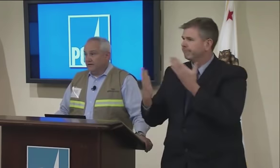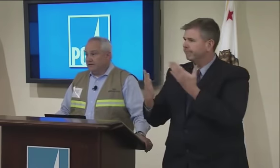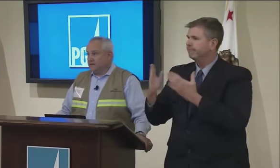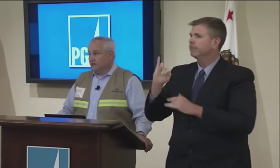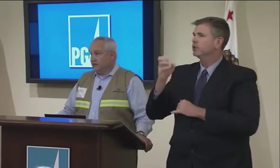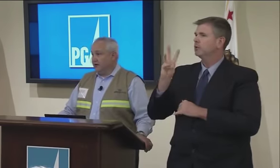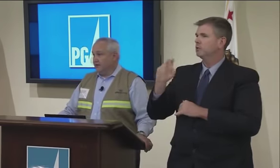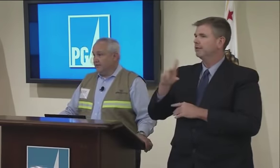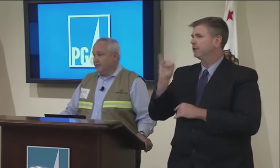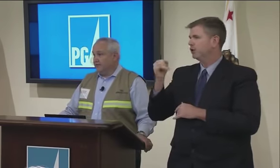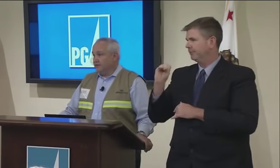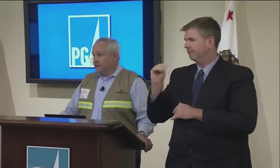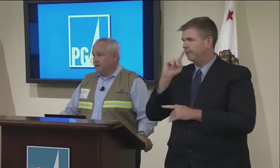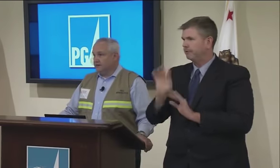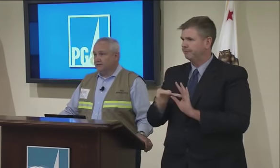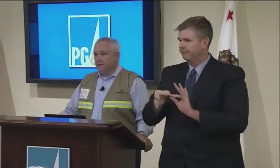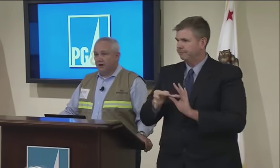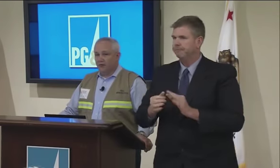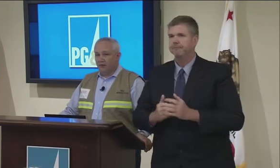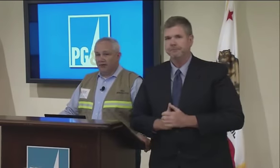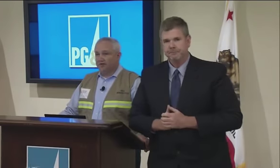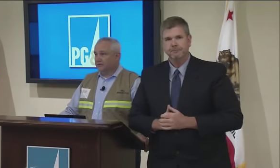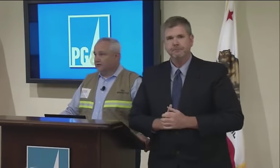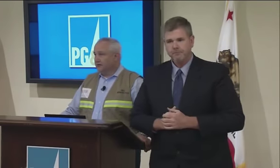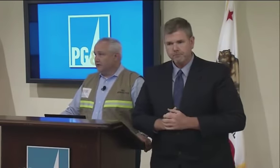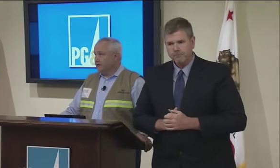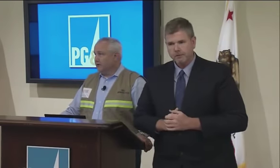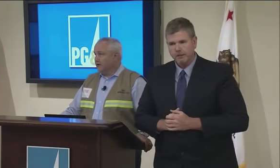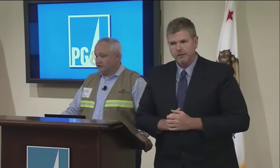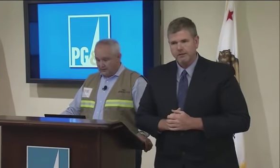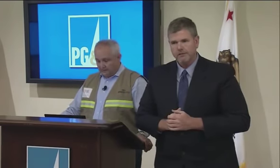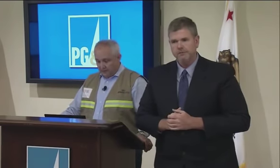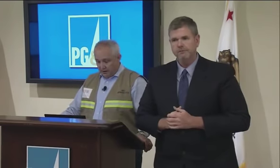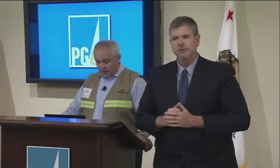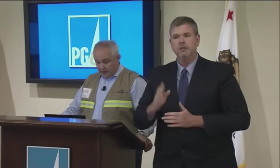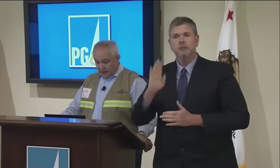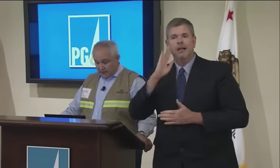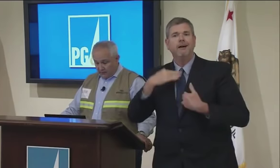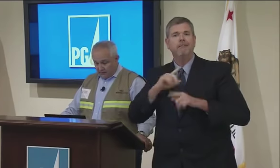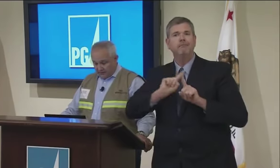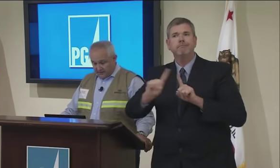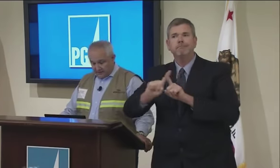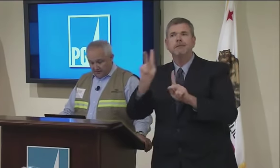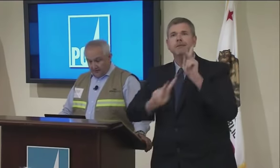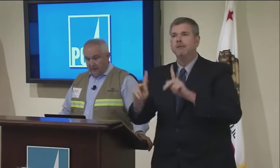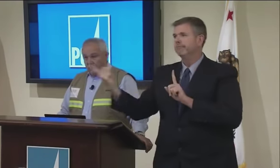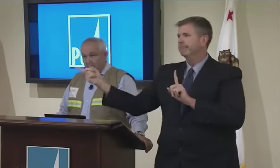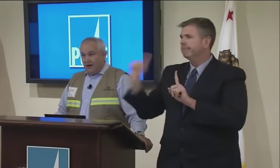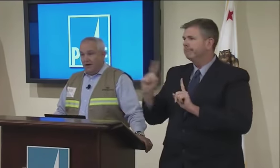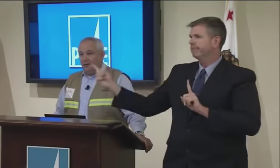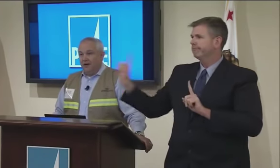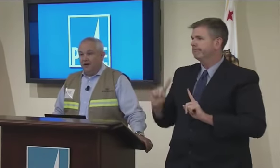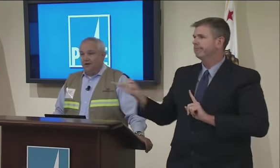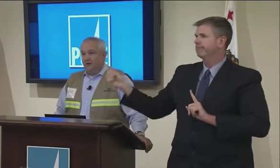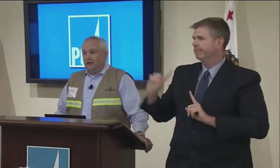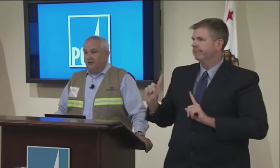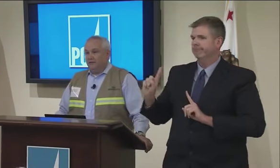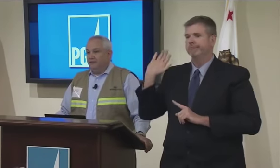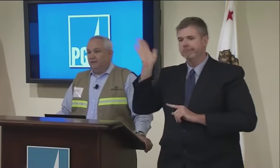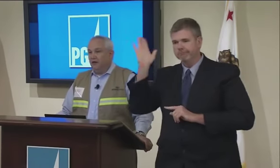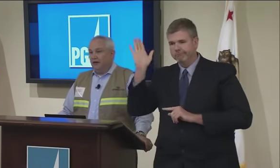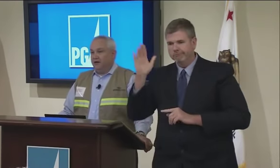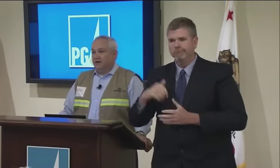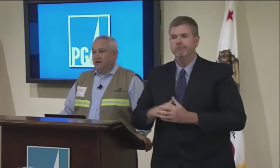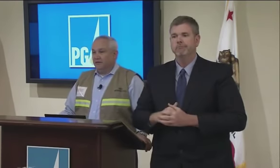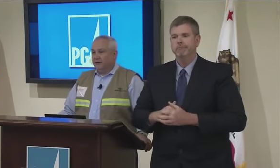previous events, we're going to have a few speakers, some prepared remarks, and then we'll take all the questions for anyone who's here. A reminder, we do